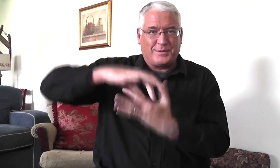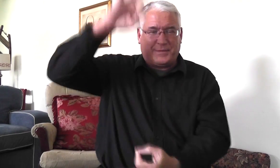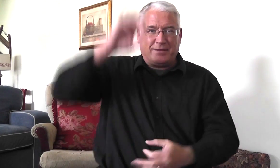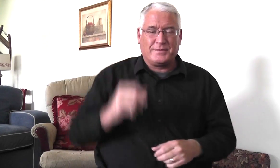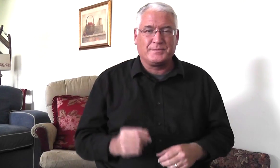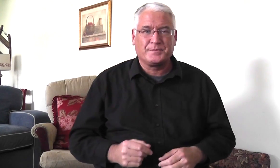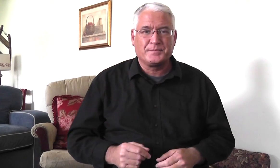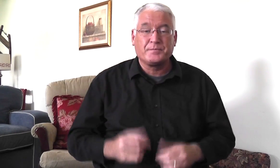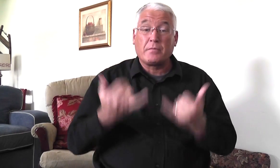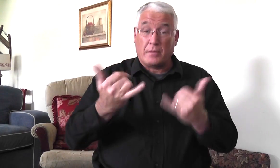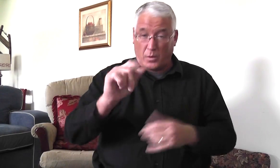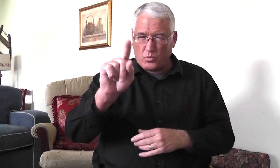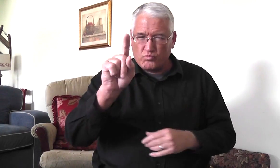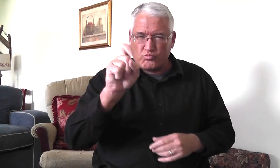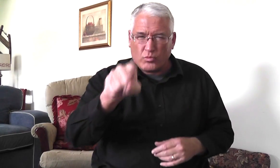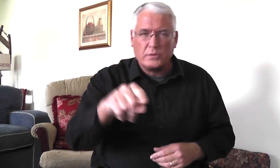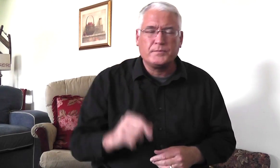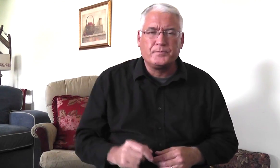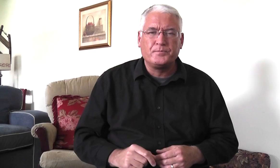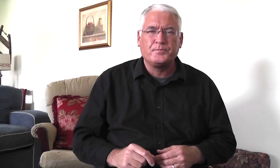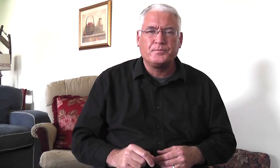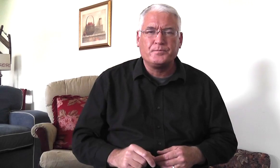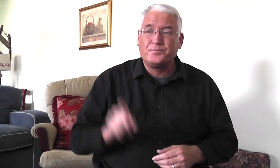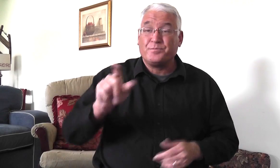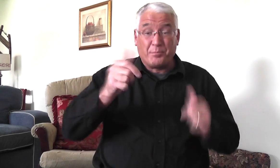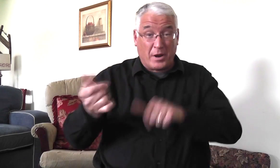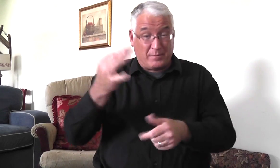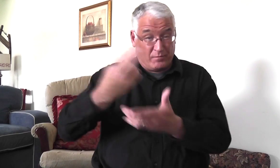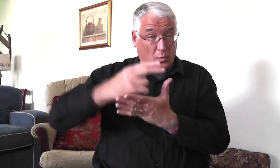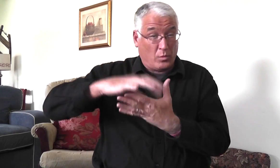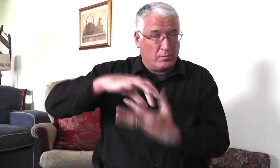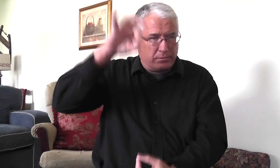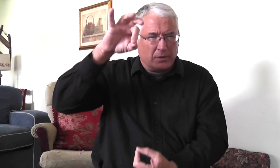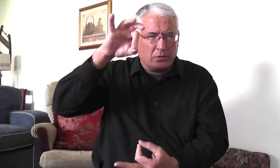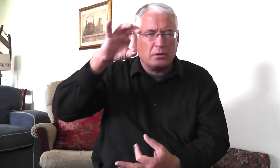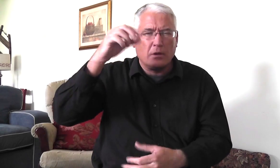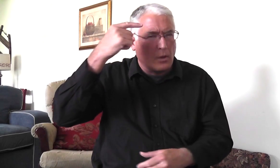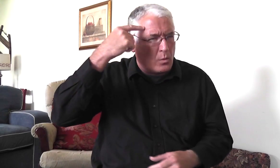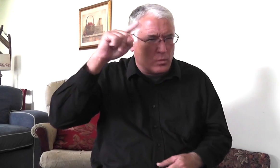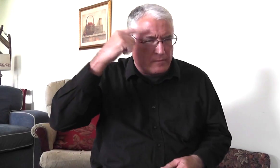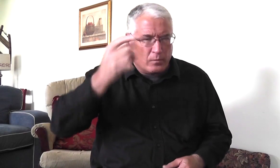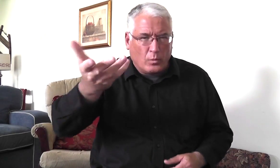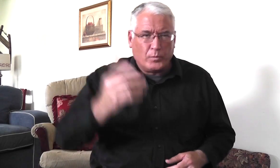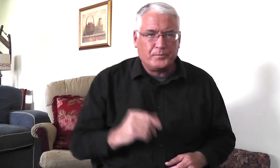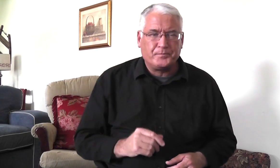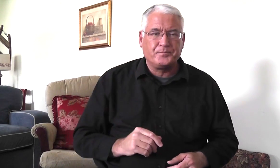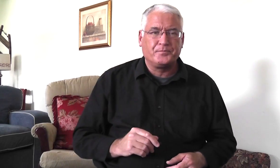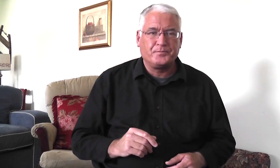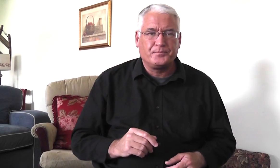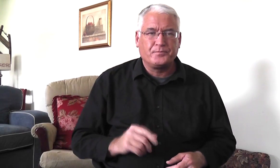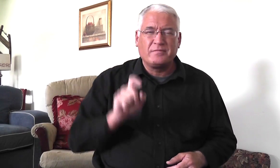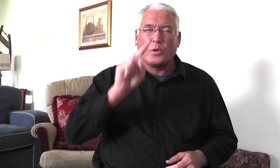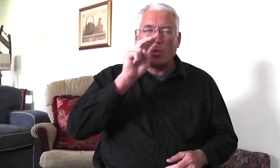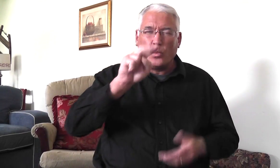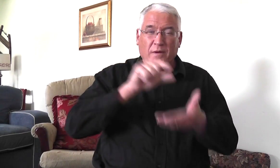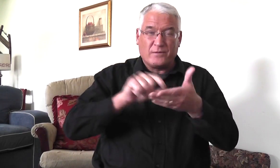That's the baptism of the Holy Spirit. Now question, the baptism of the Holy Spirit, what else is it